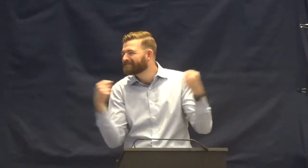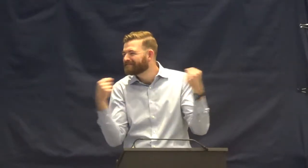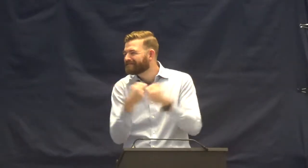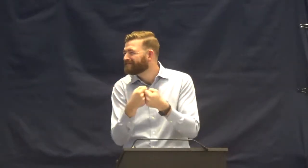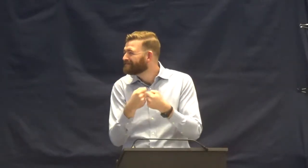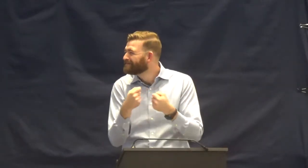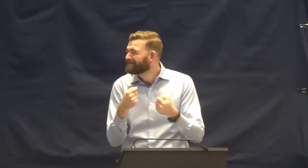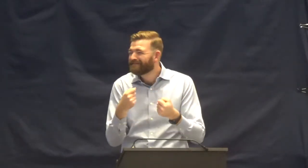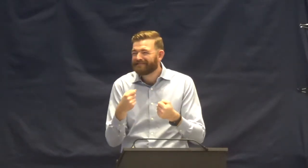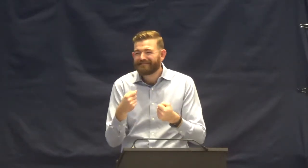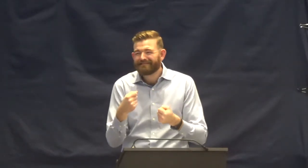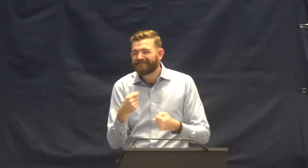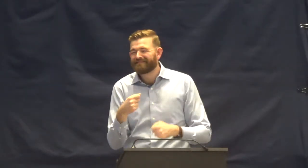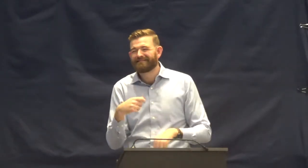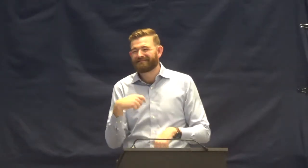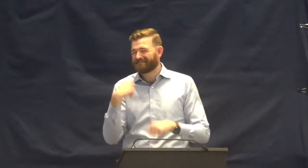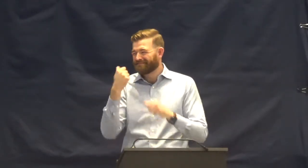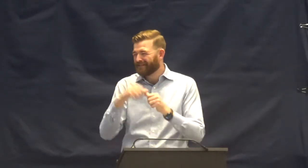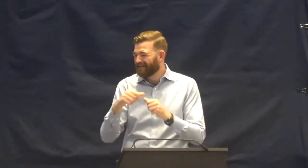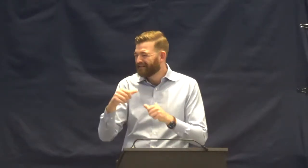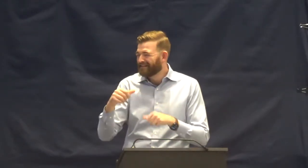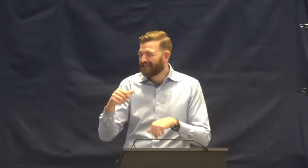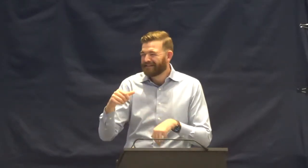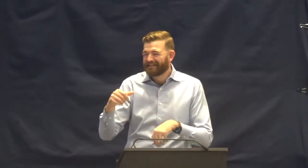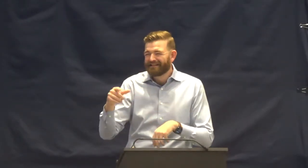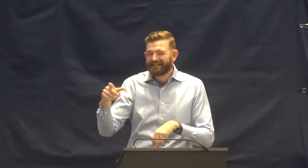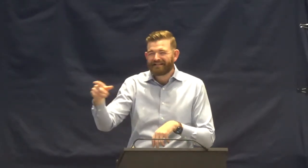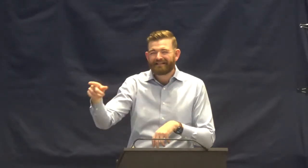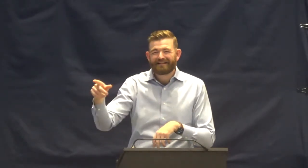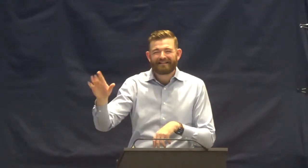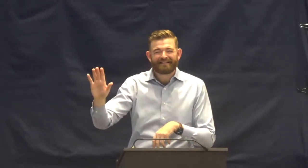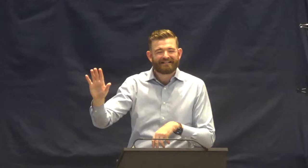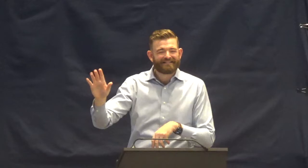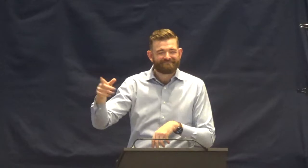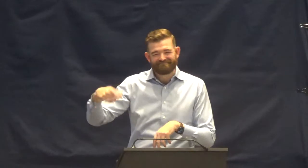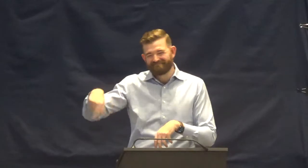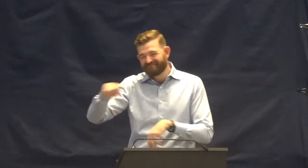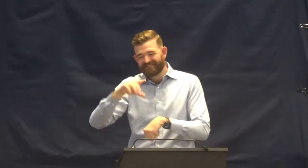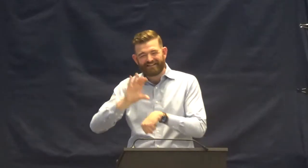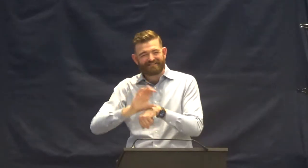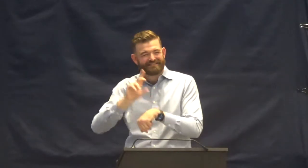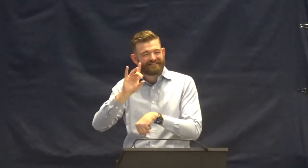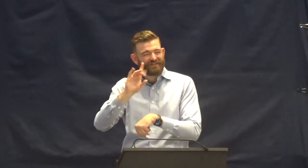fun. But our stuff was still kept in a closet.